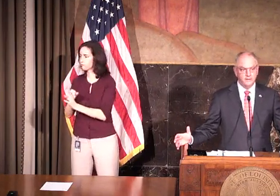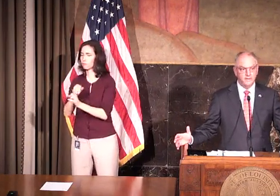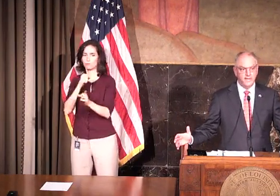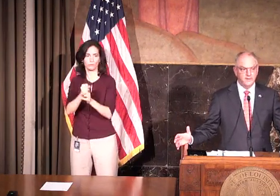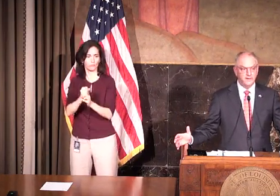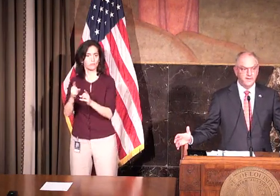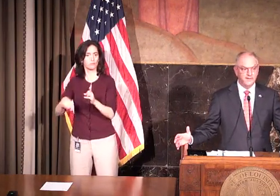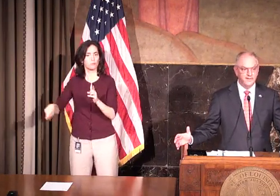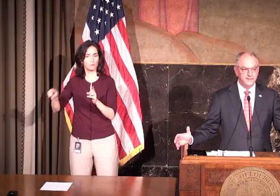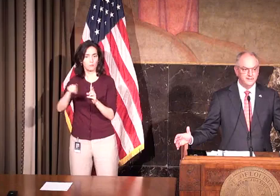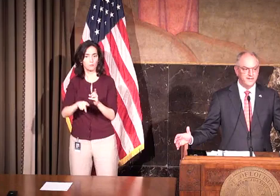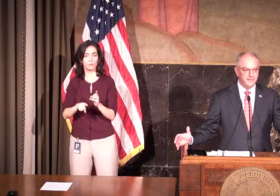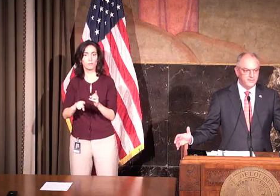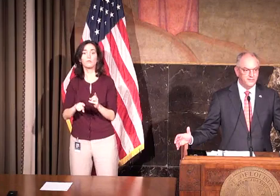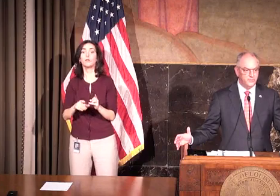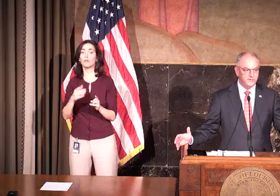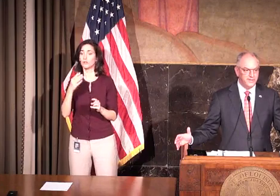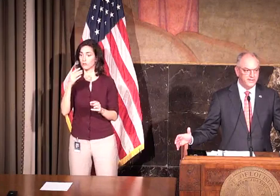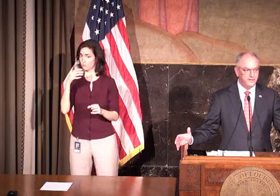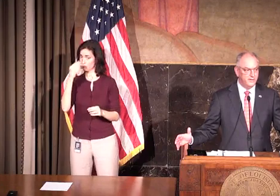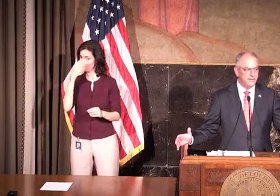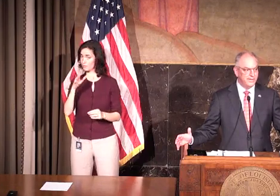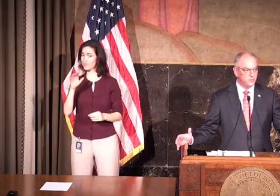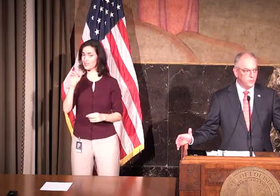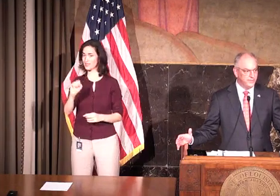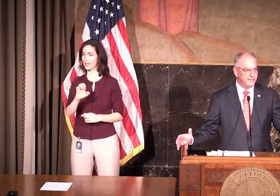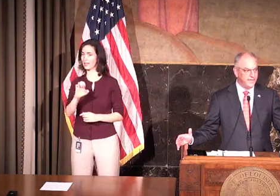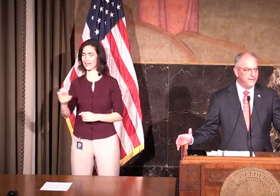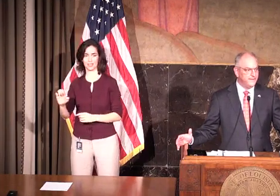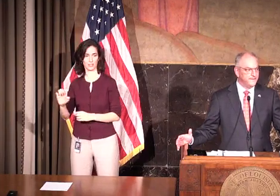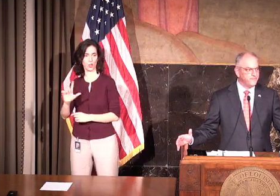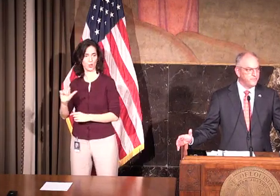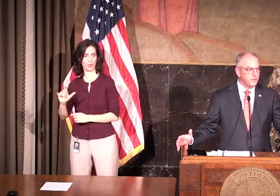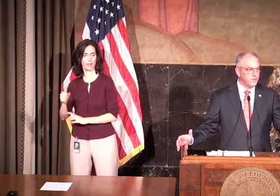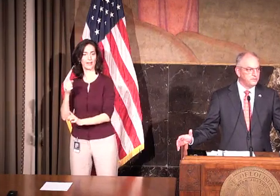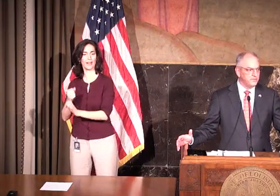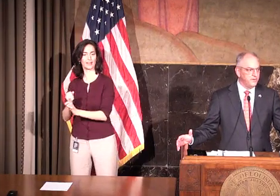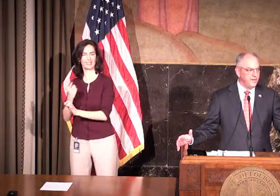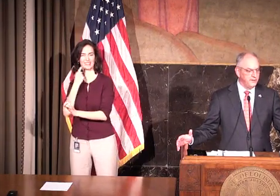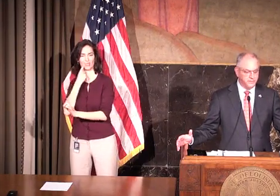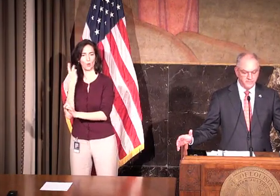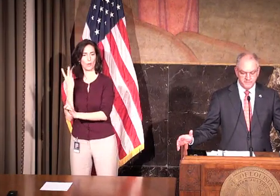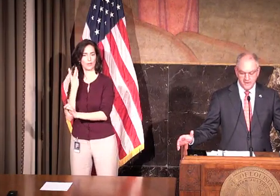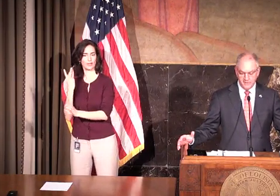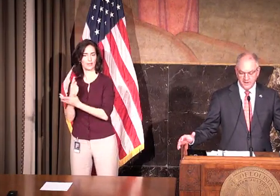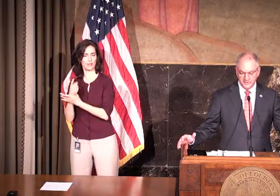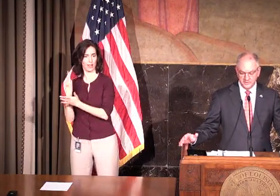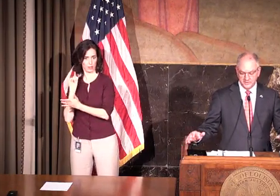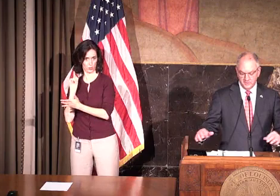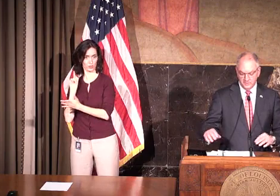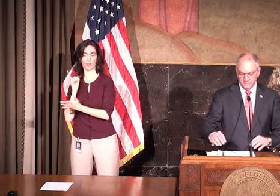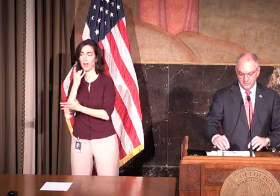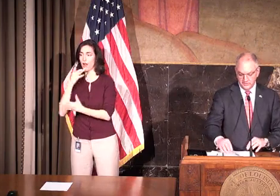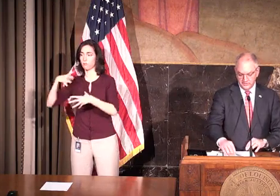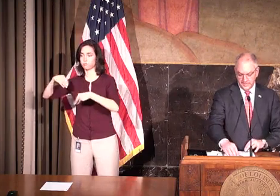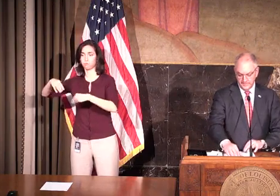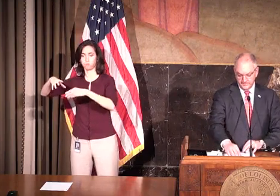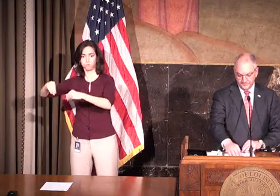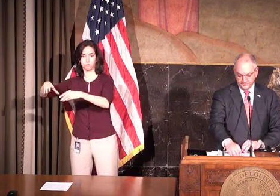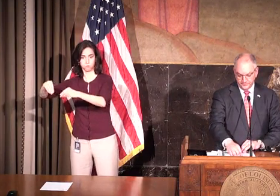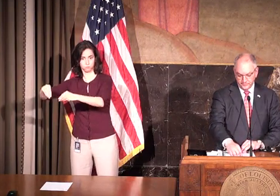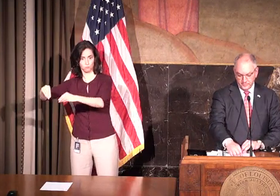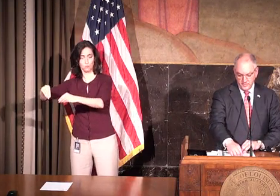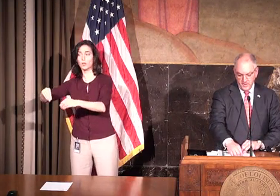we actually had a hurricane that hit southeast Louisiana on last Wednesday and still had a number of power outages on